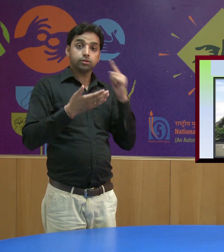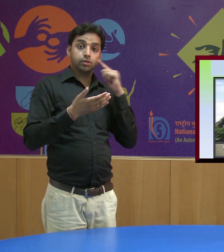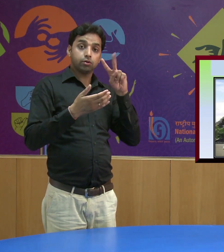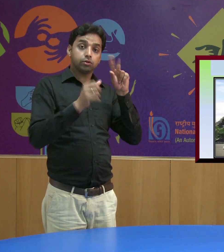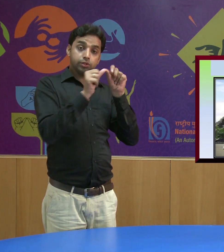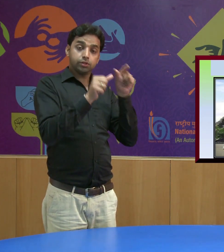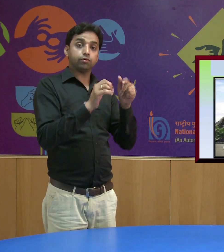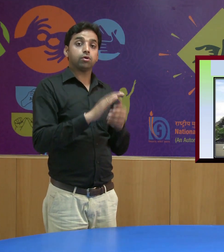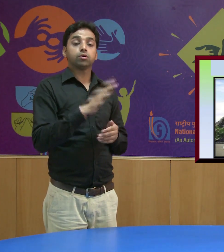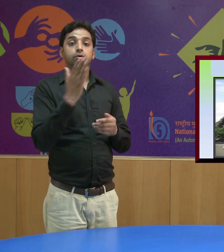Java,